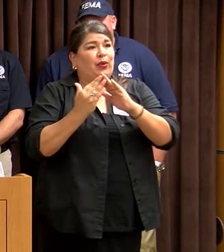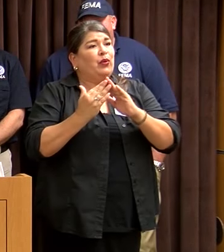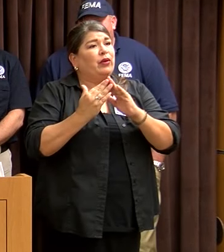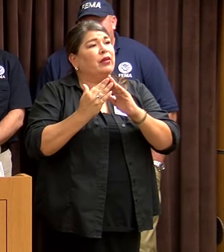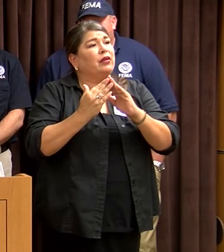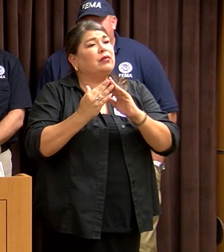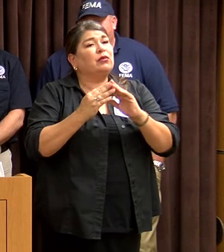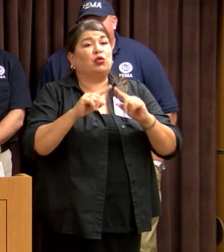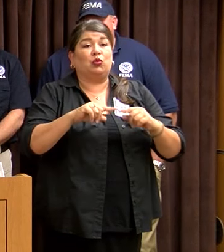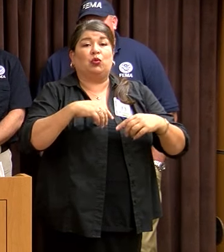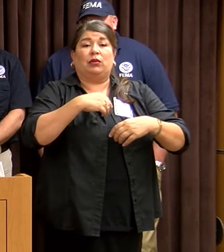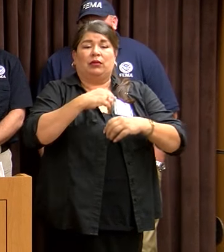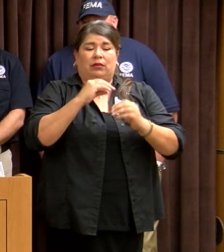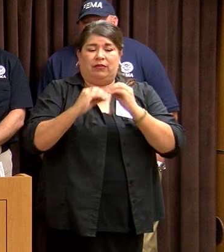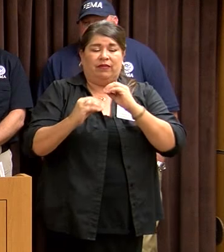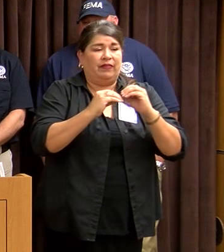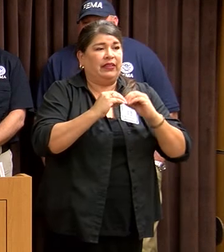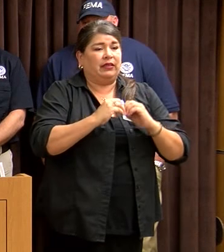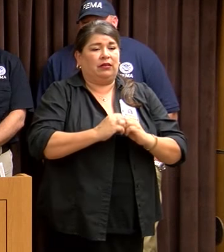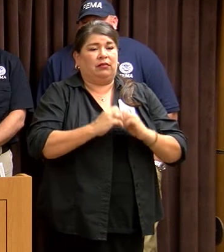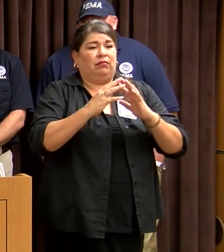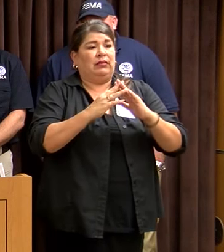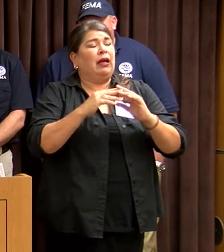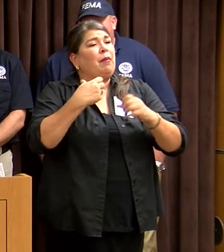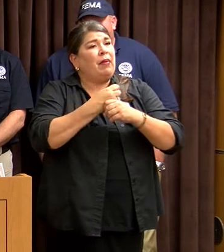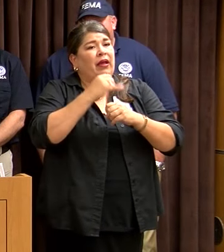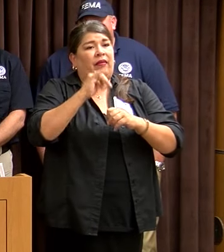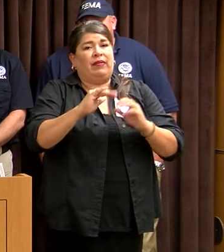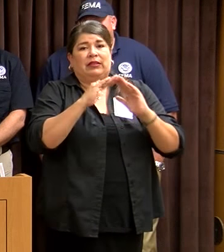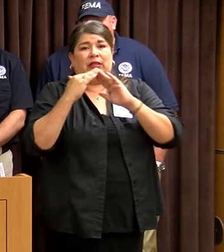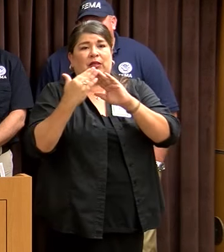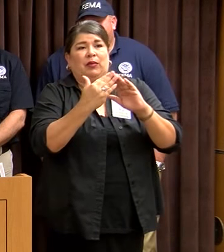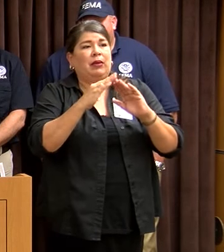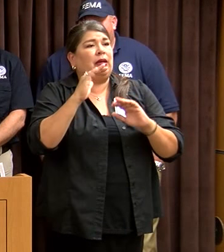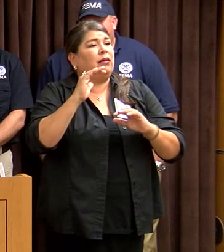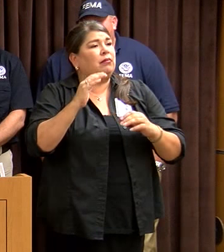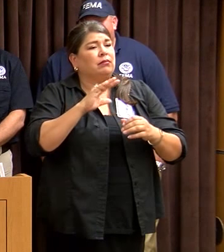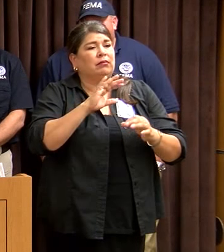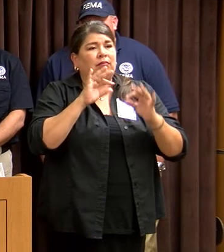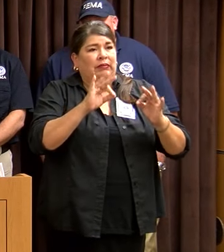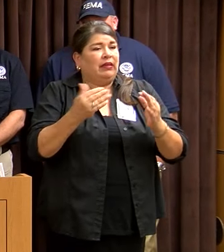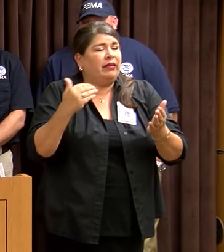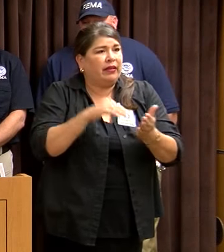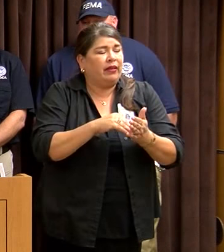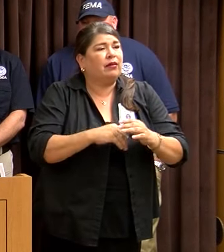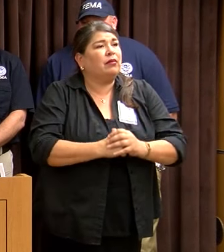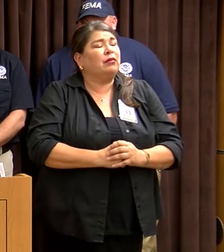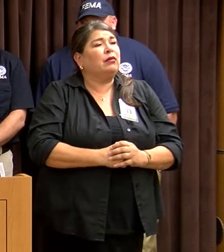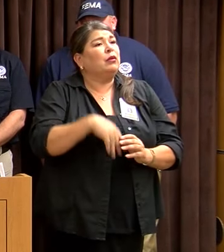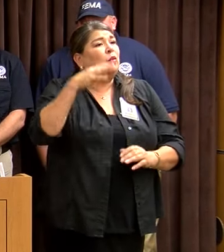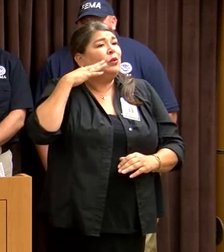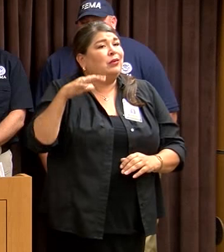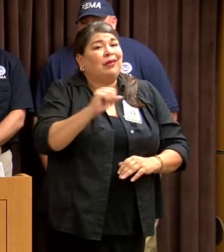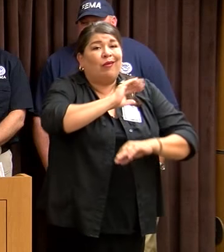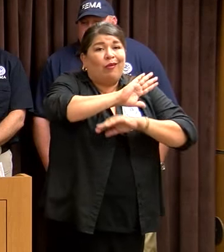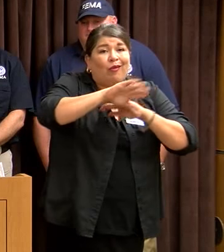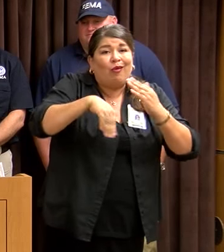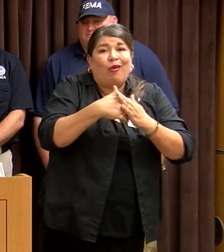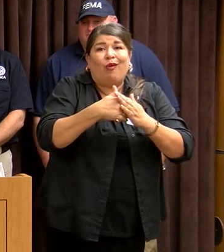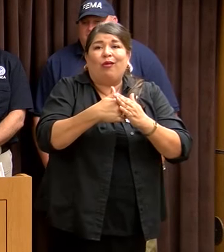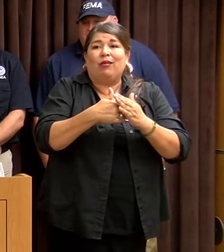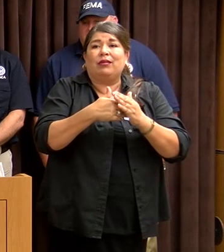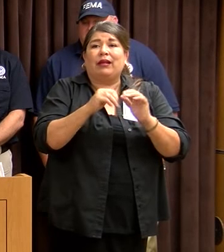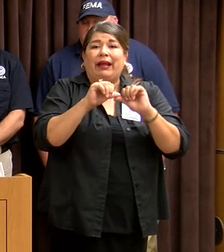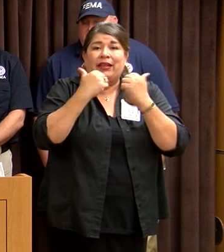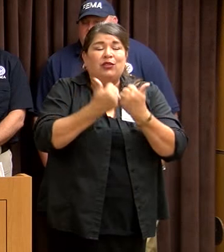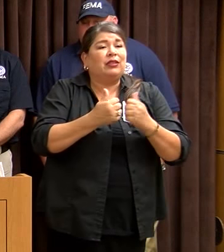to make a community whole. That's what it's going to take to bring it back again. It's going to take all of the agencies, all